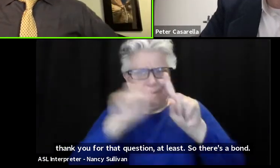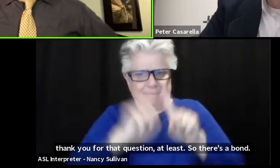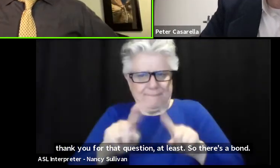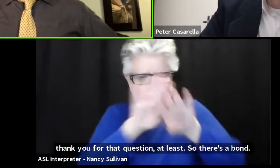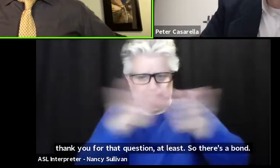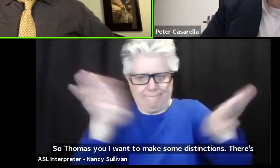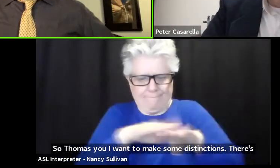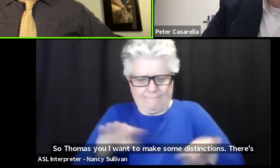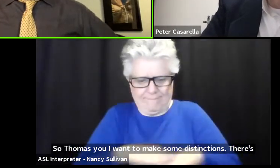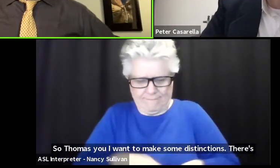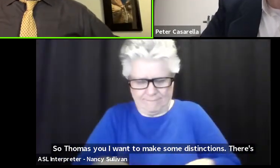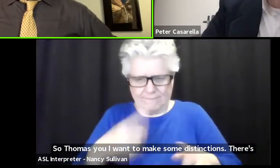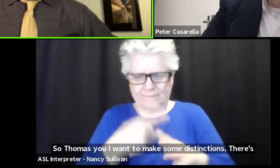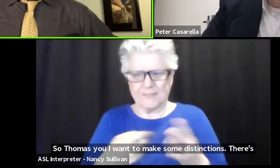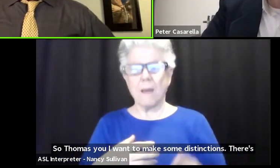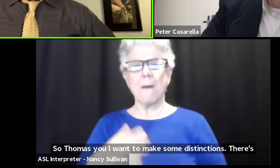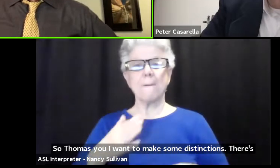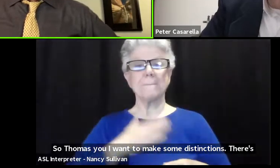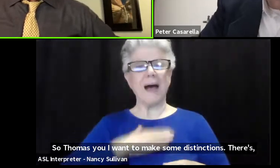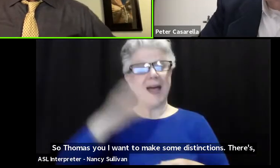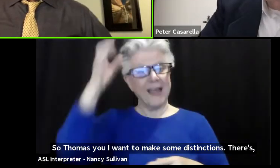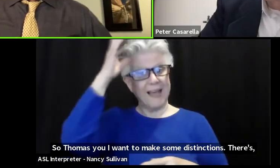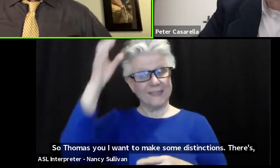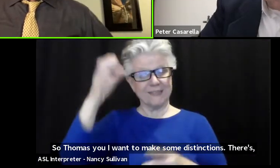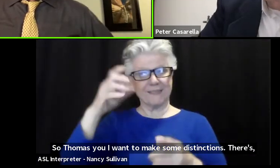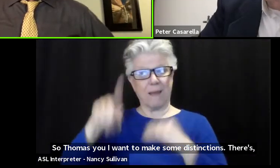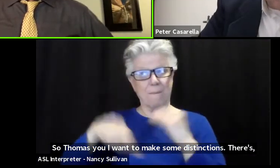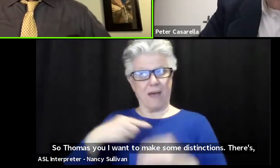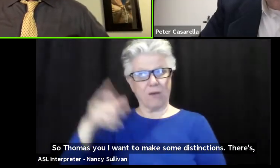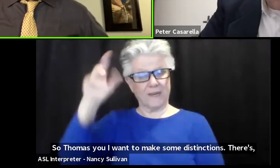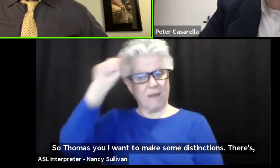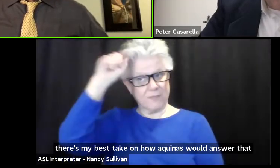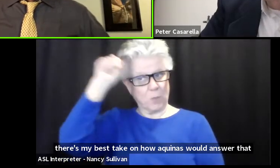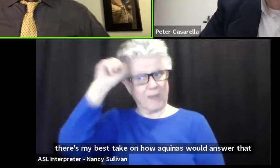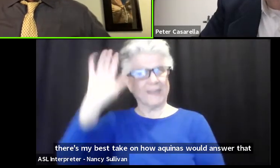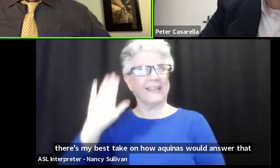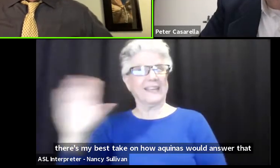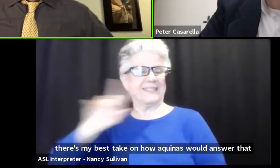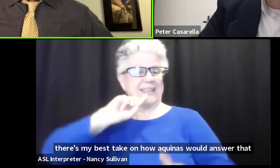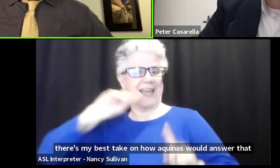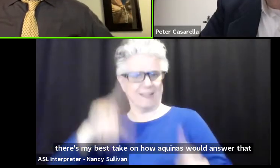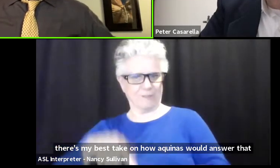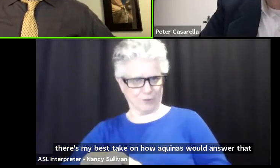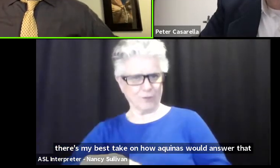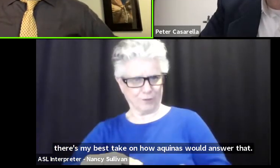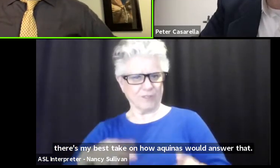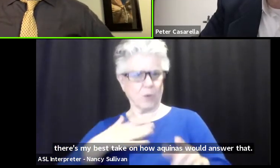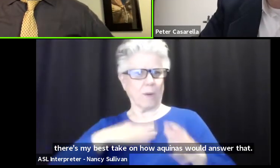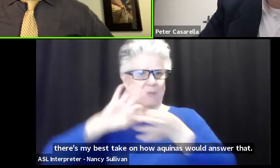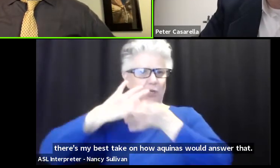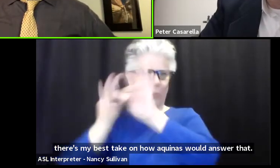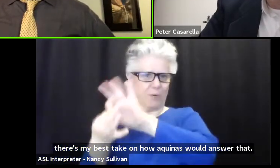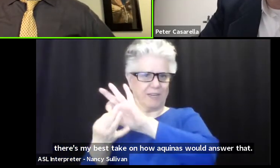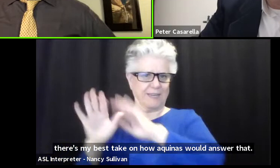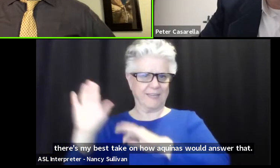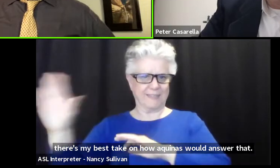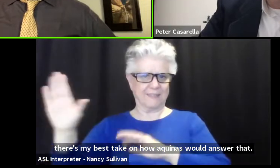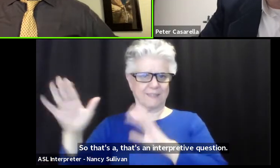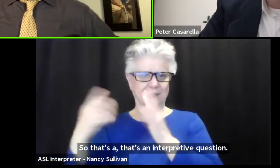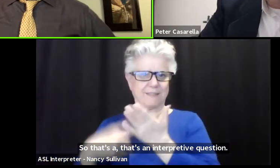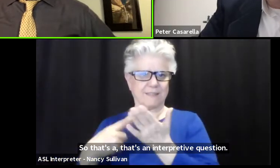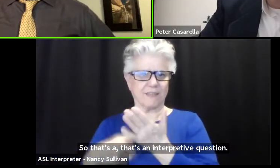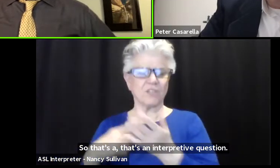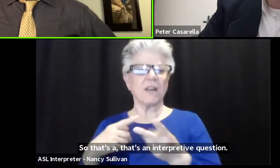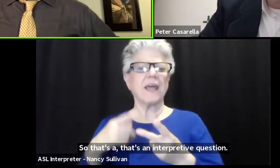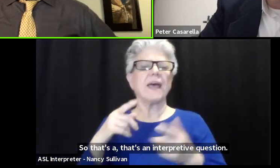There's my best take on how Aquinas would answer that. So that's an interpretive question. And then there's what I